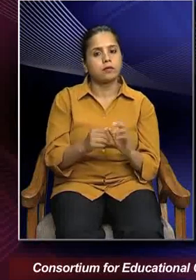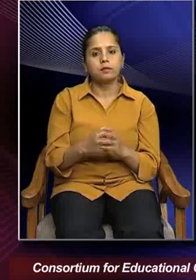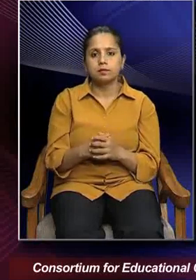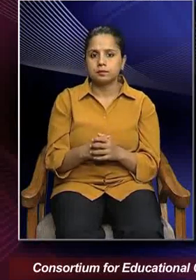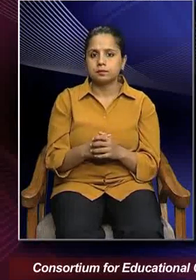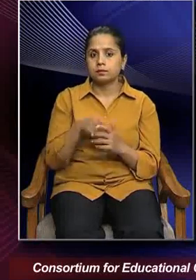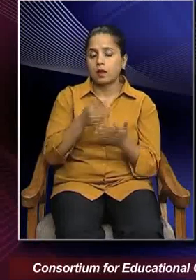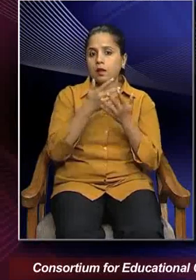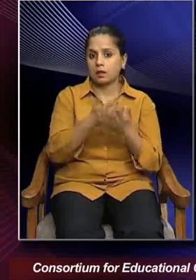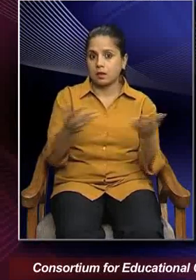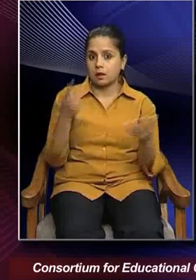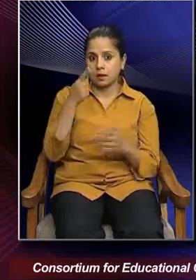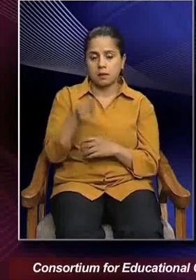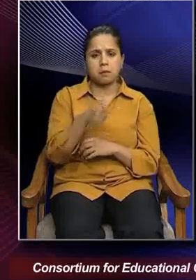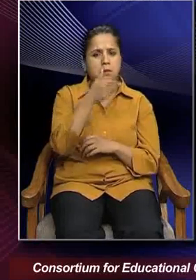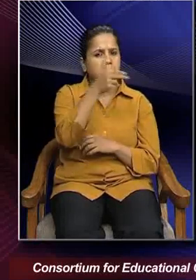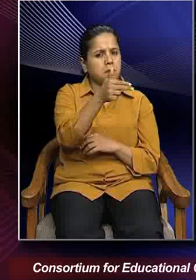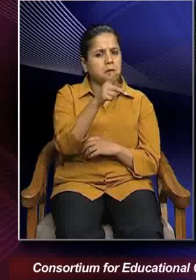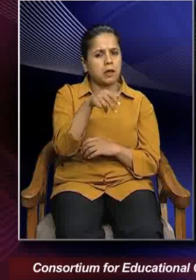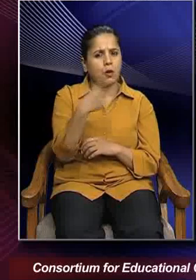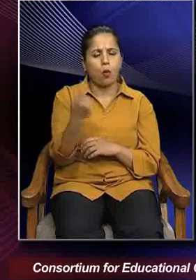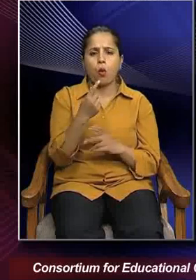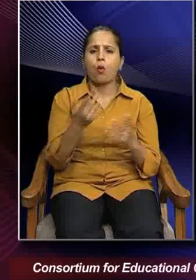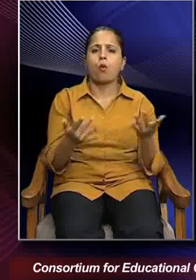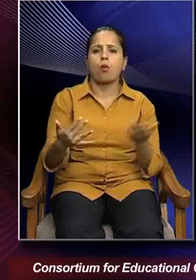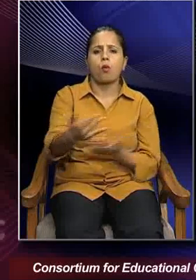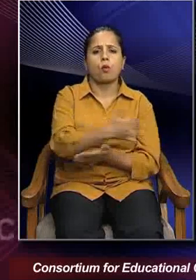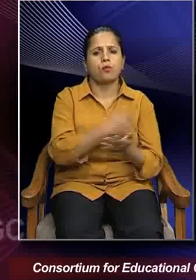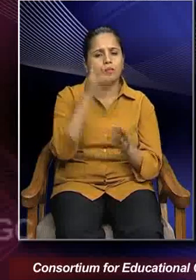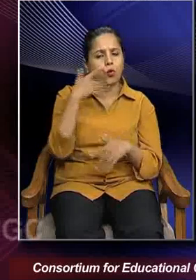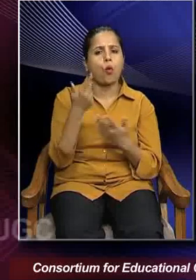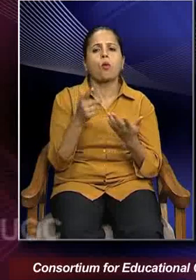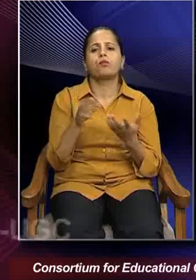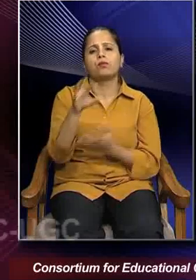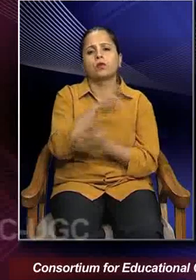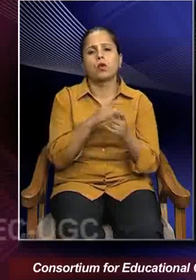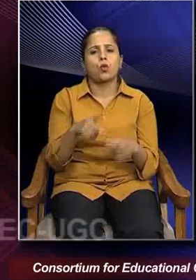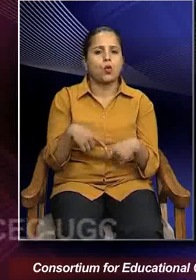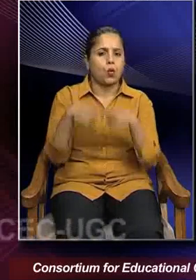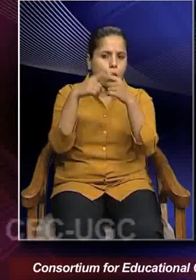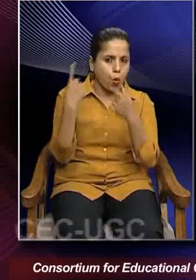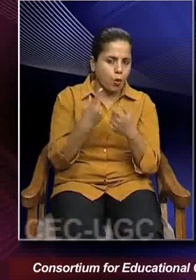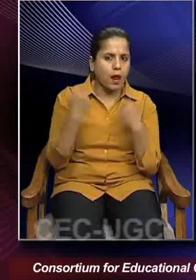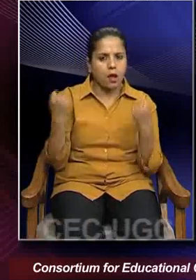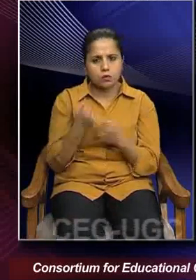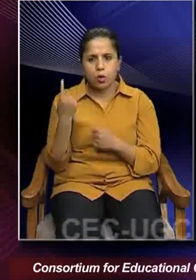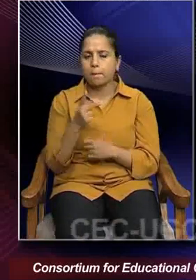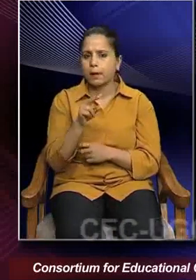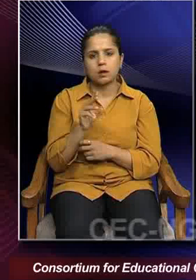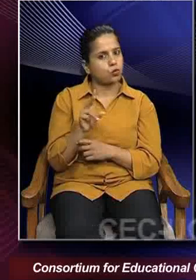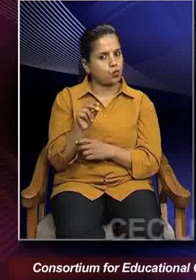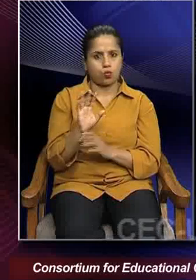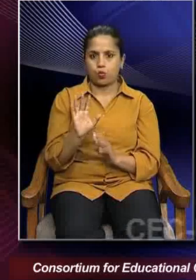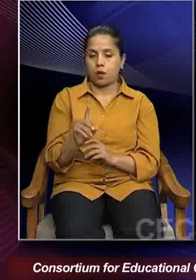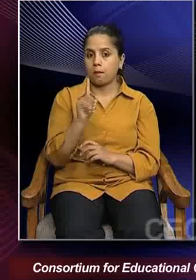So, substance is not merely a collection of or combination of qualities and actions,